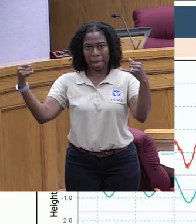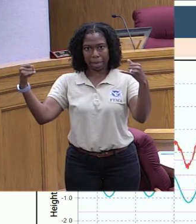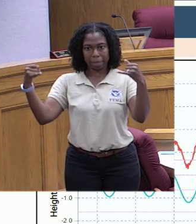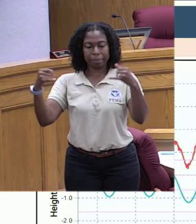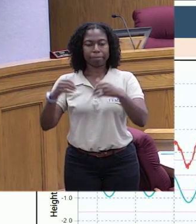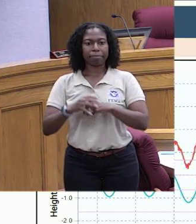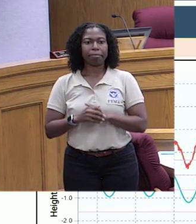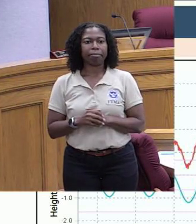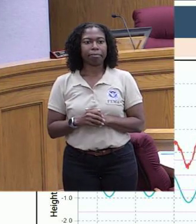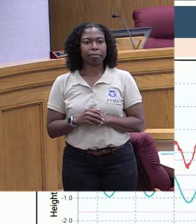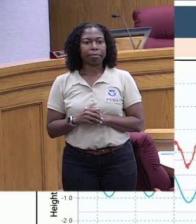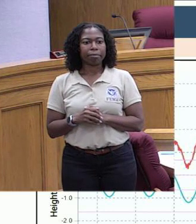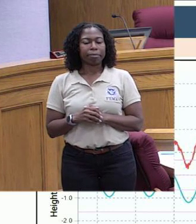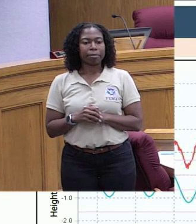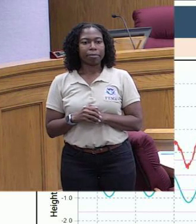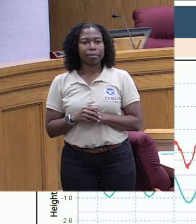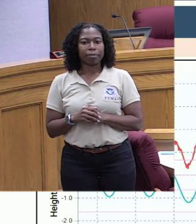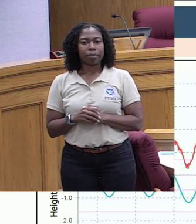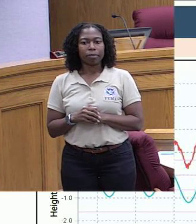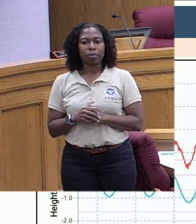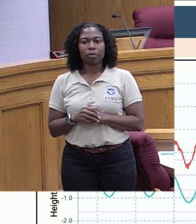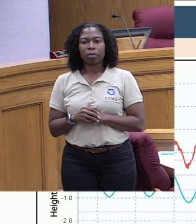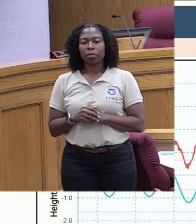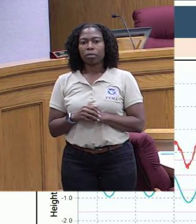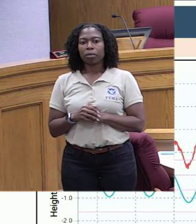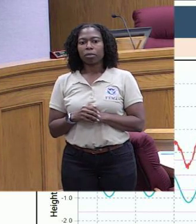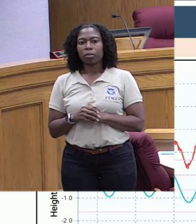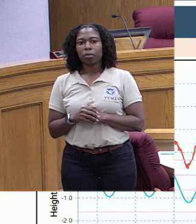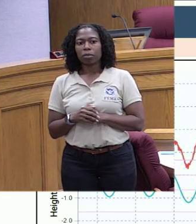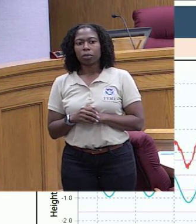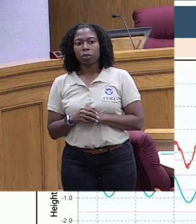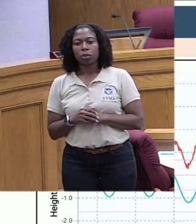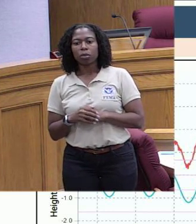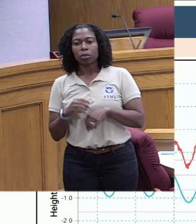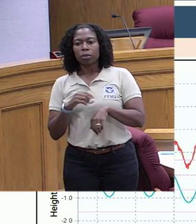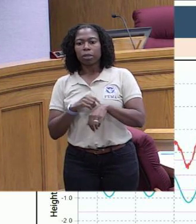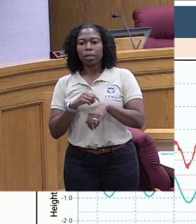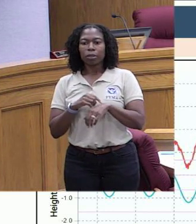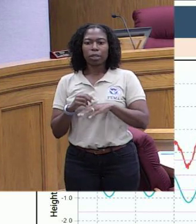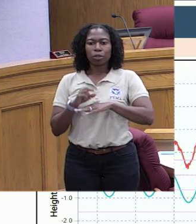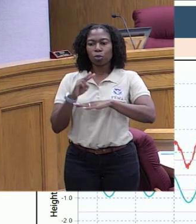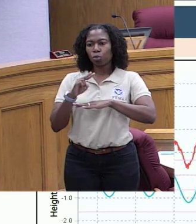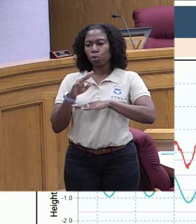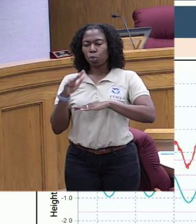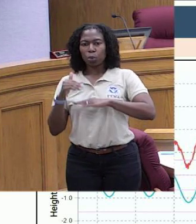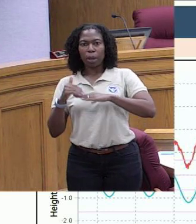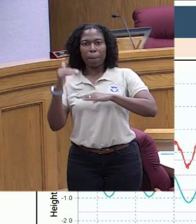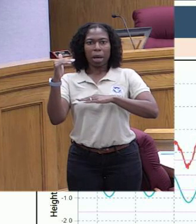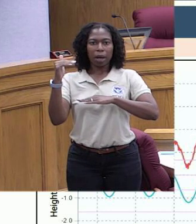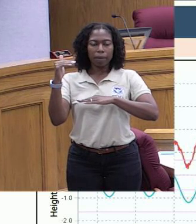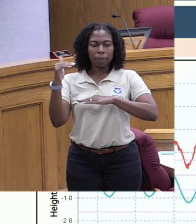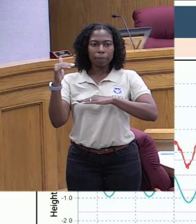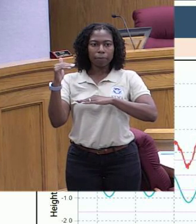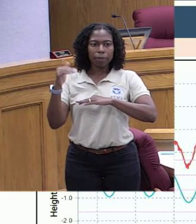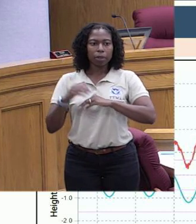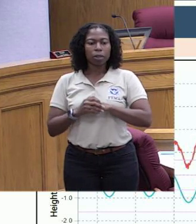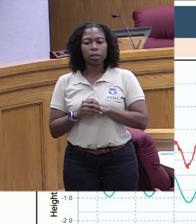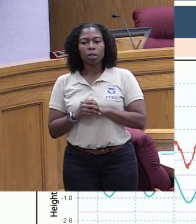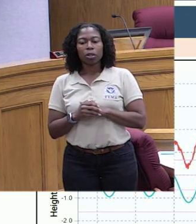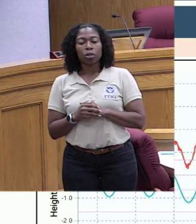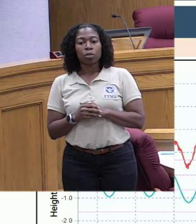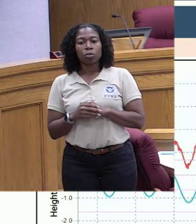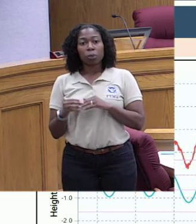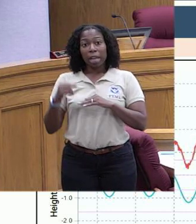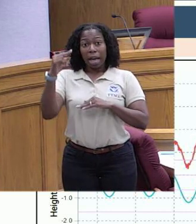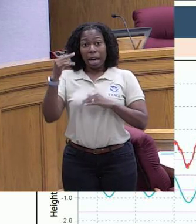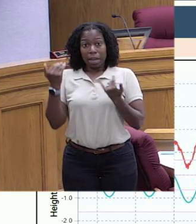Pass, tides are running between 2 and 3 above normal. That's going to continue during our high tide that's coming in tonight.